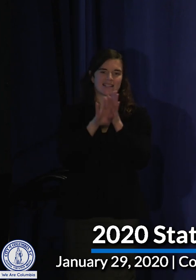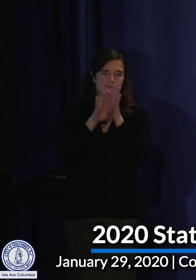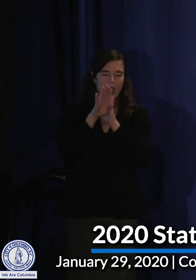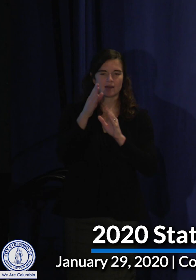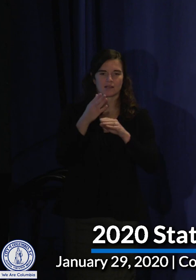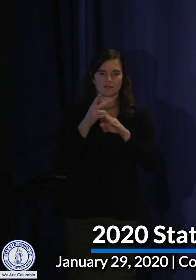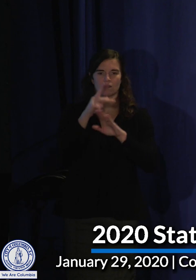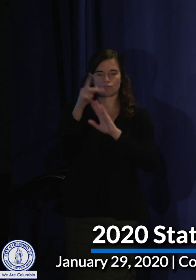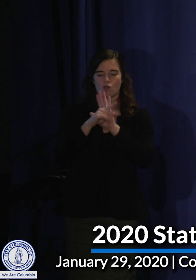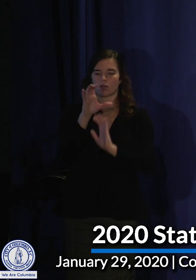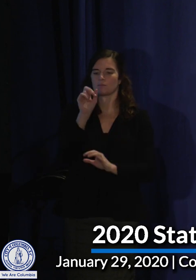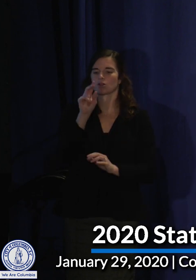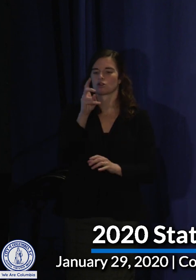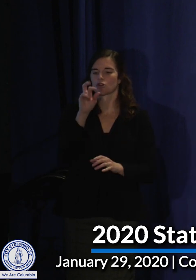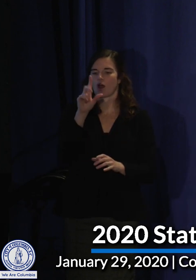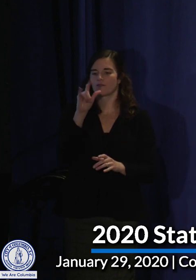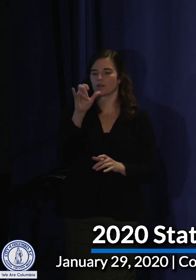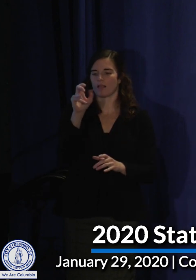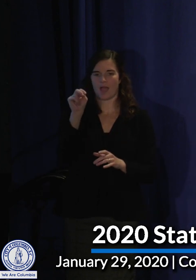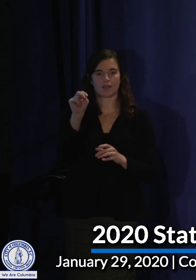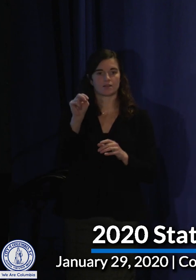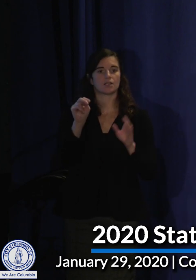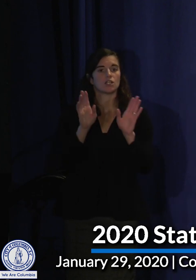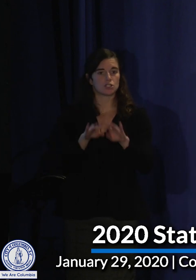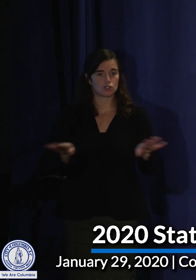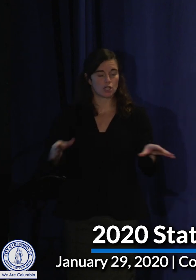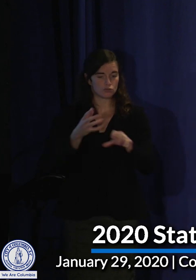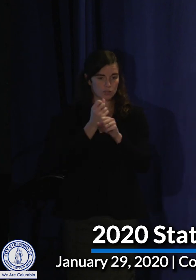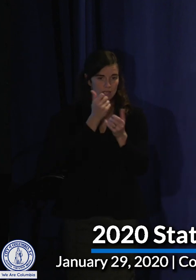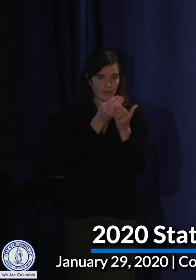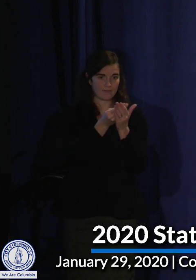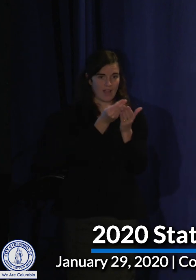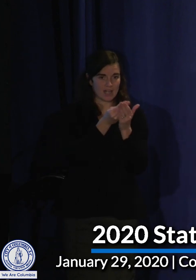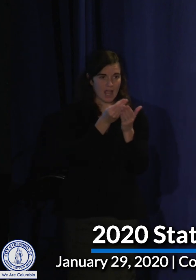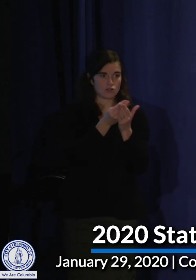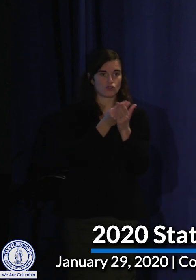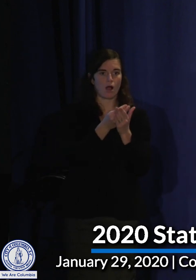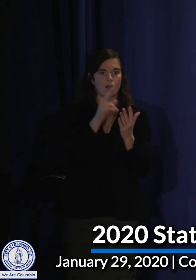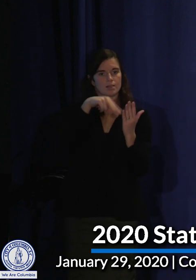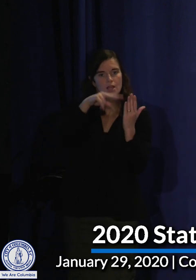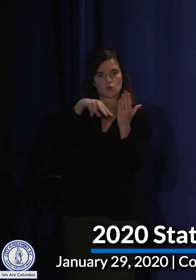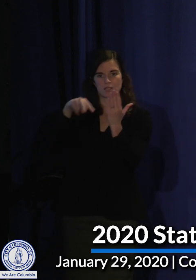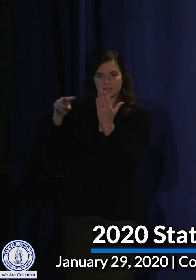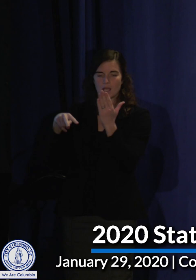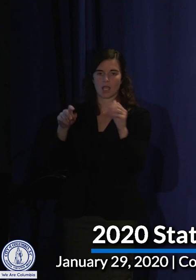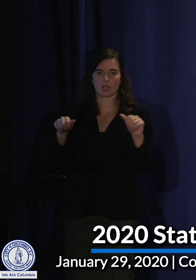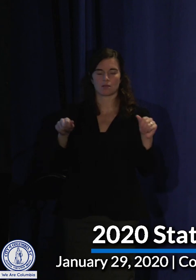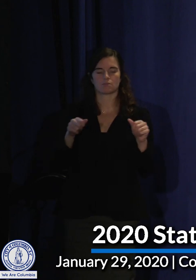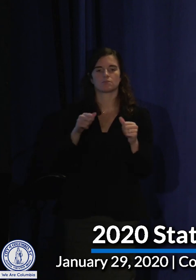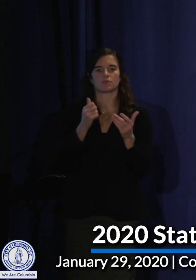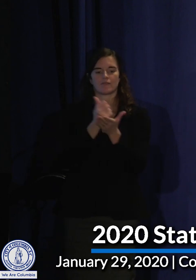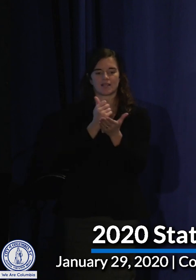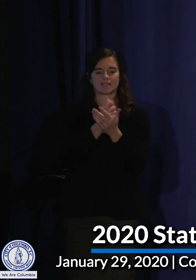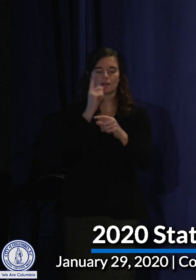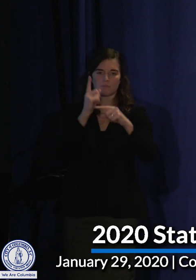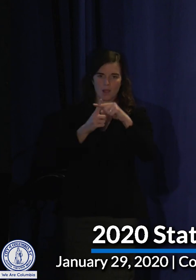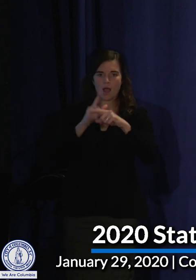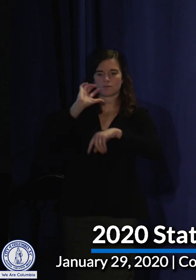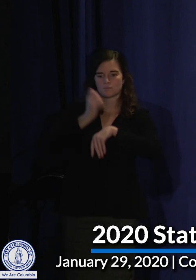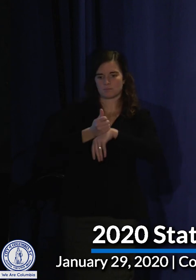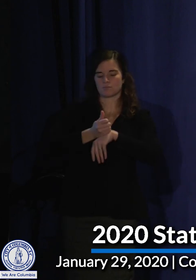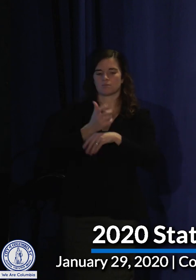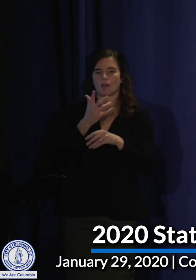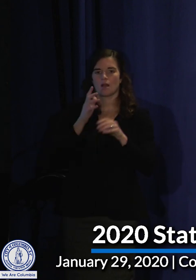School. And the children weren't the only ones receiving financial literacy assistance. We implemented our employee financial wellness